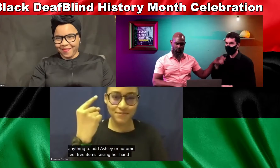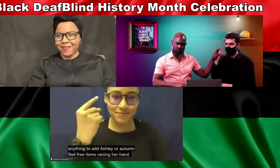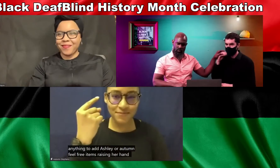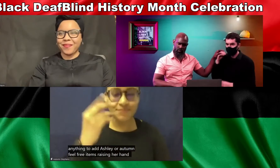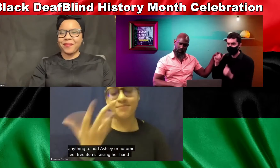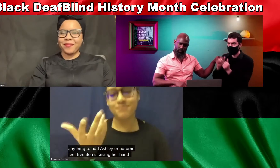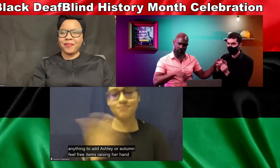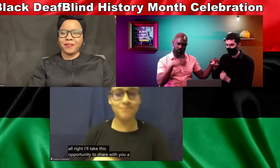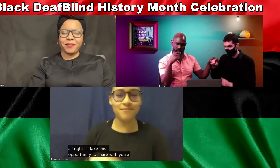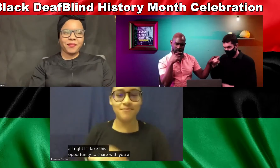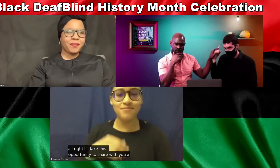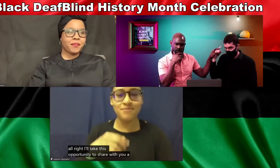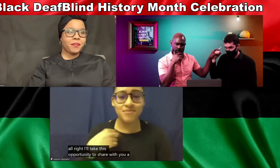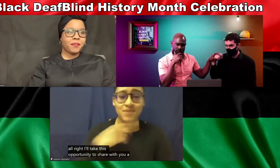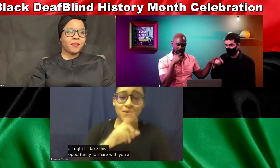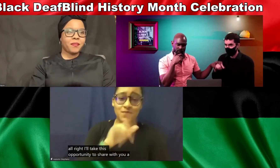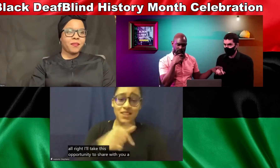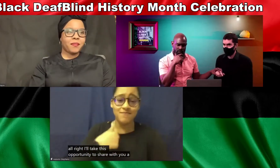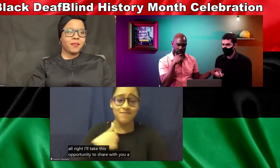about my experience.